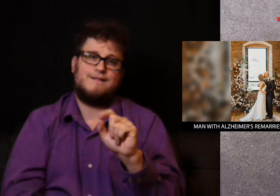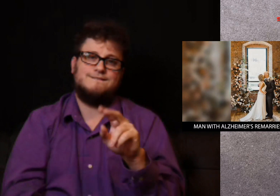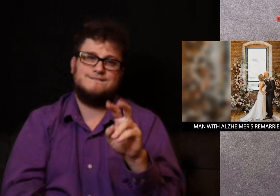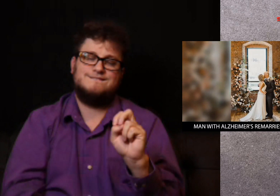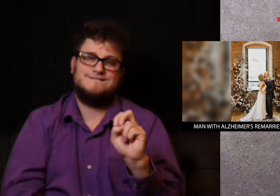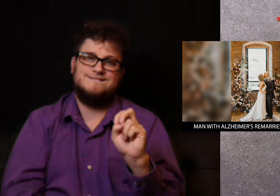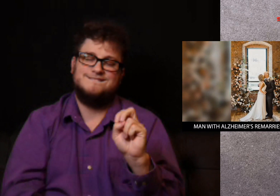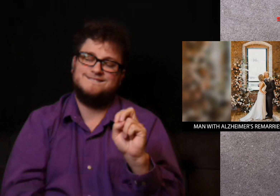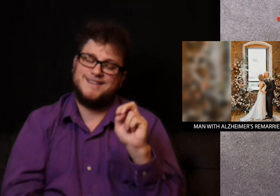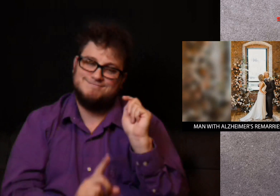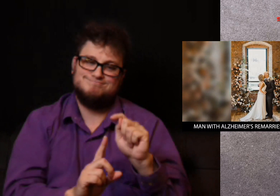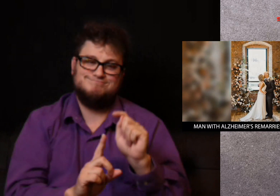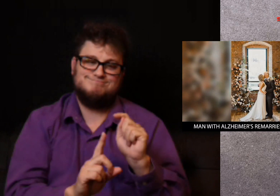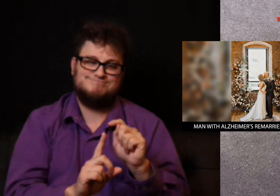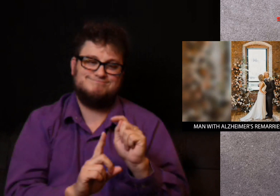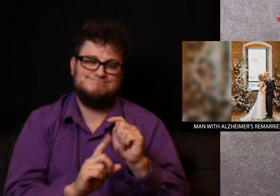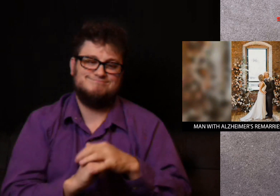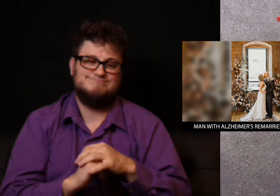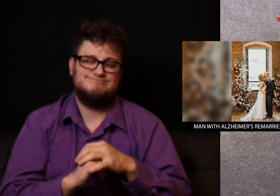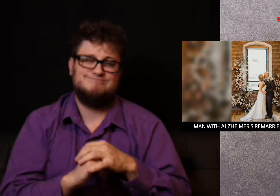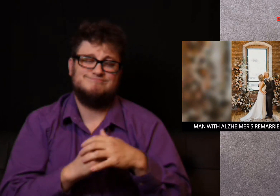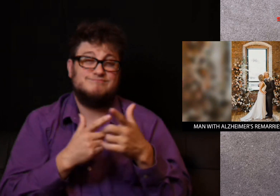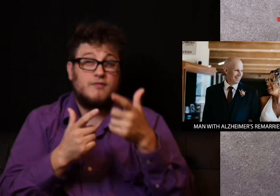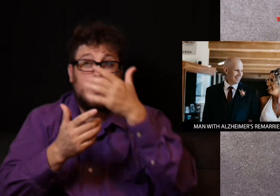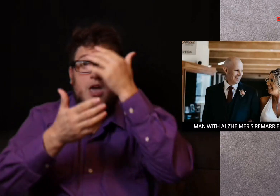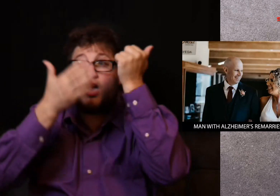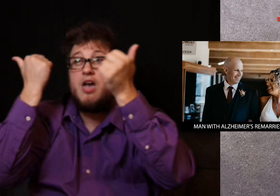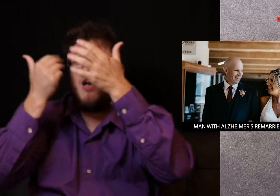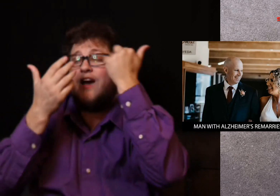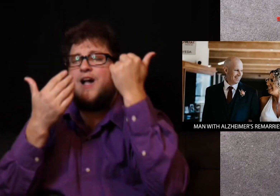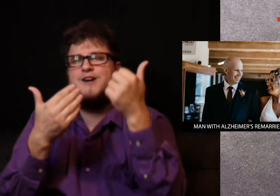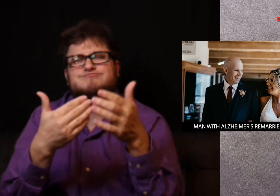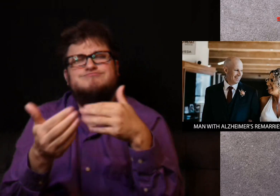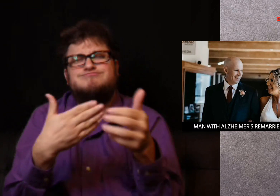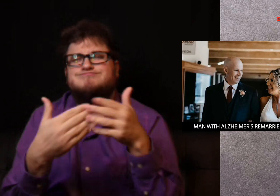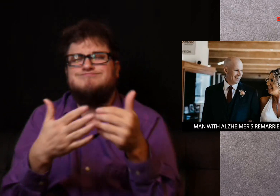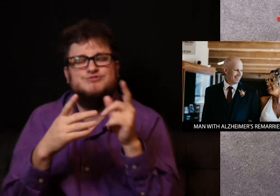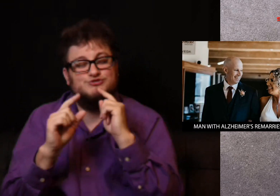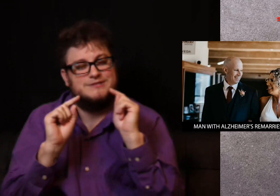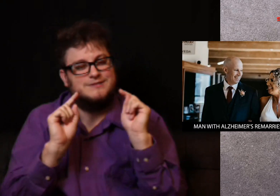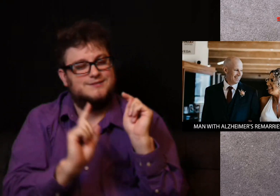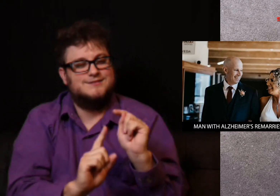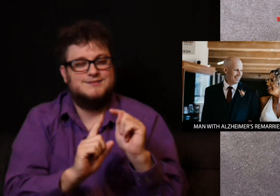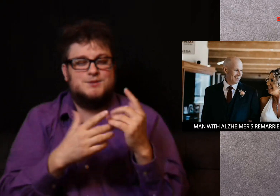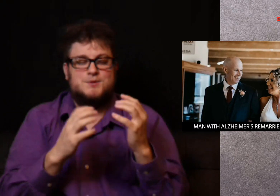But nothing can stop true love. Not even memory loss.